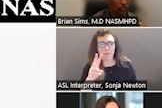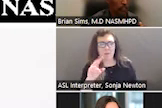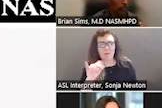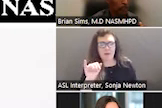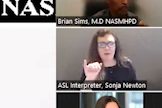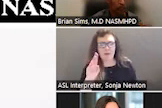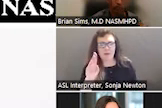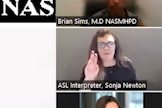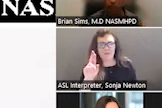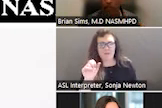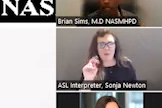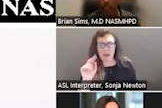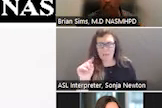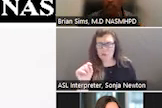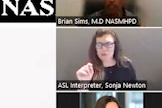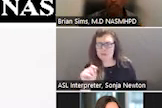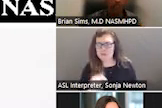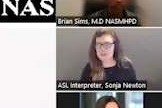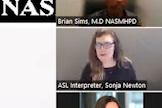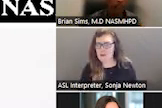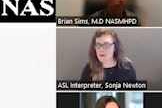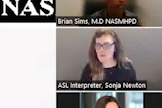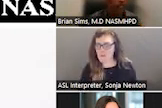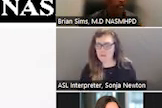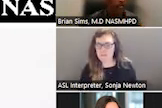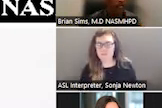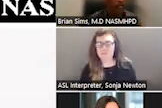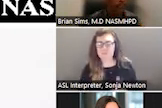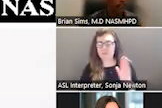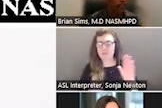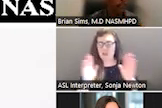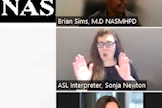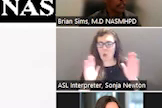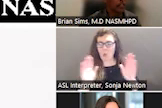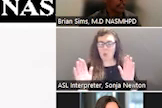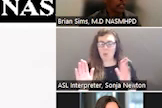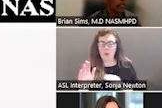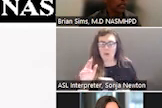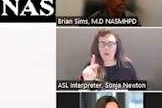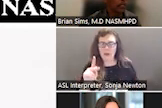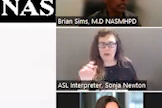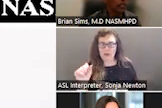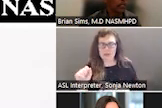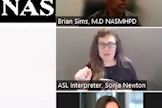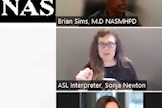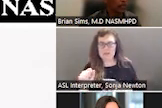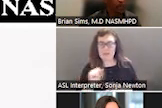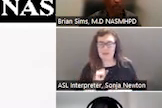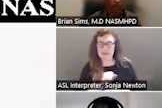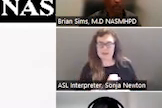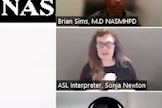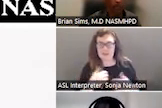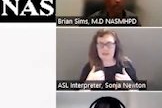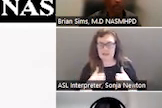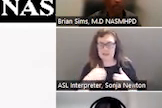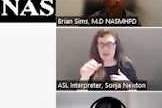to give a brief overview. Go ahead. Hi, yes. Hi, thank you, Brian. So Kansas, the Senate passed SB 19